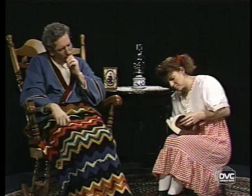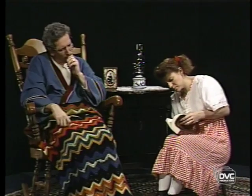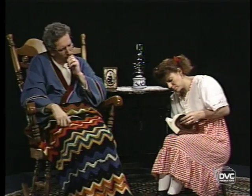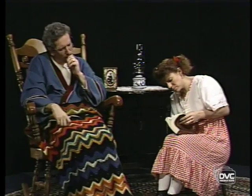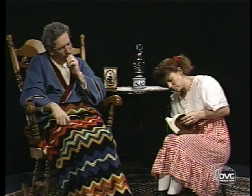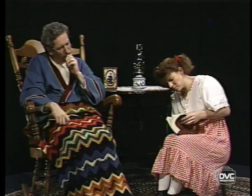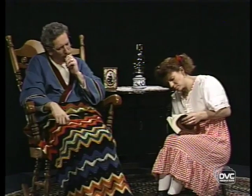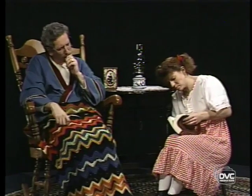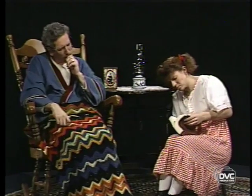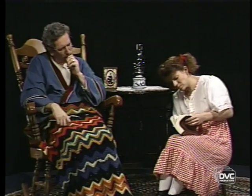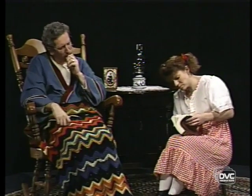chapter